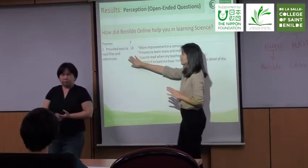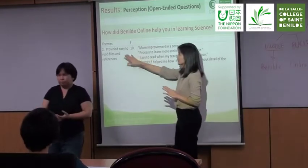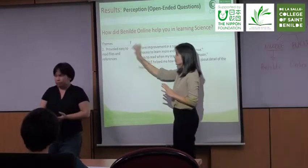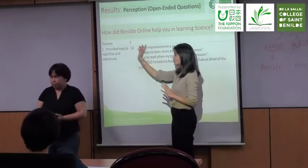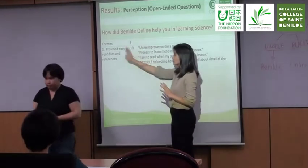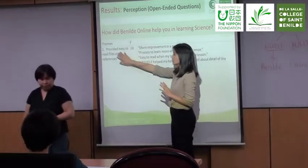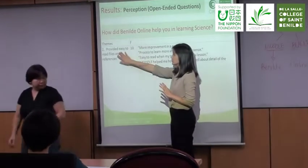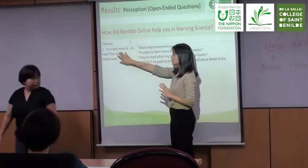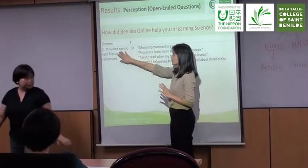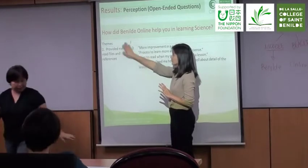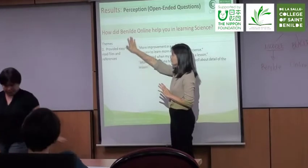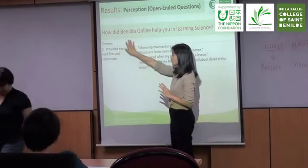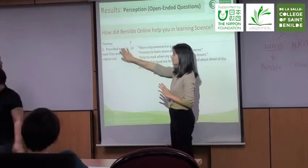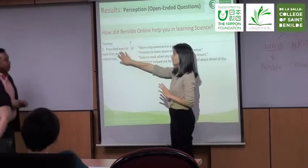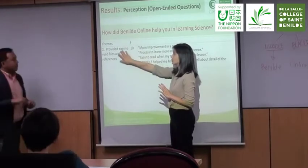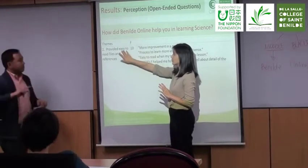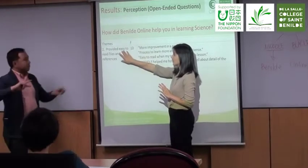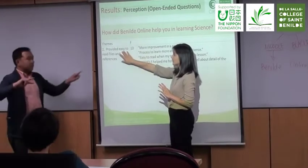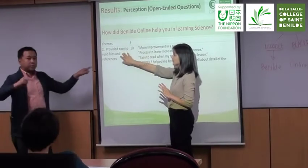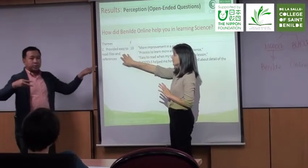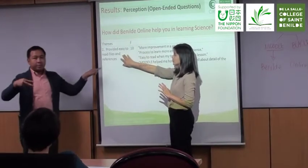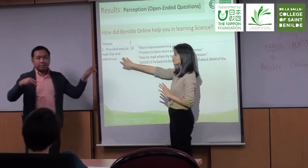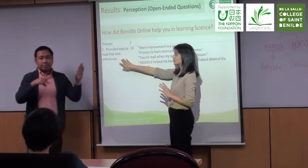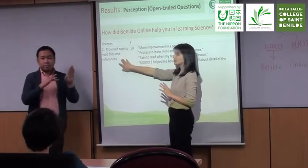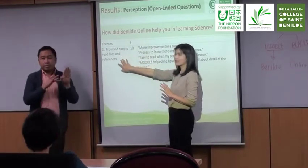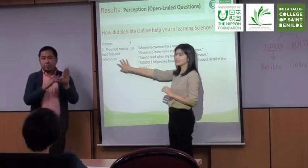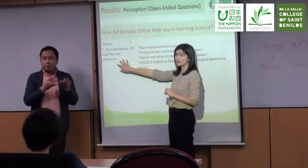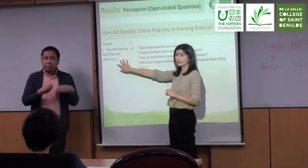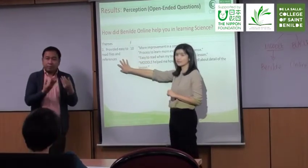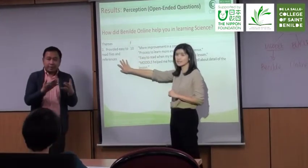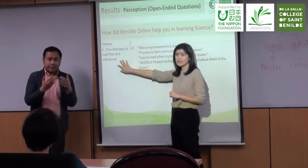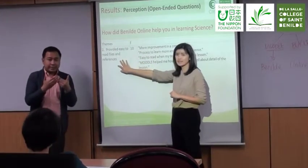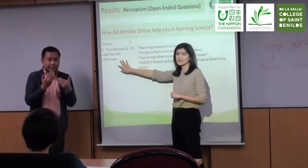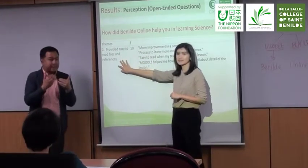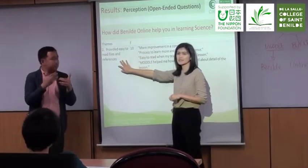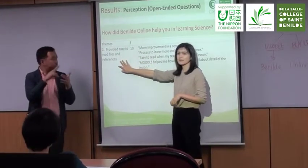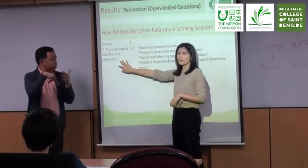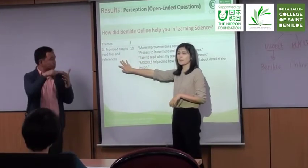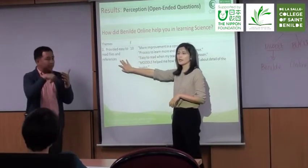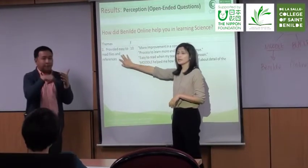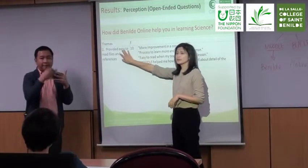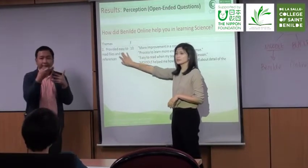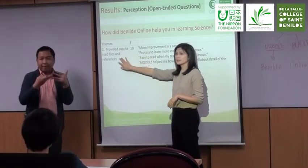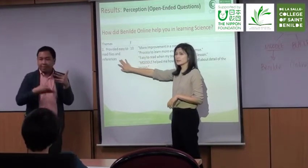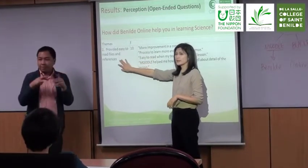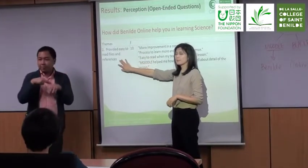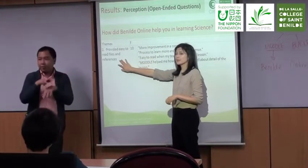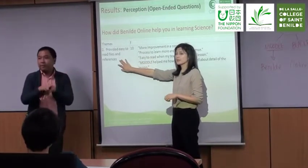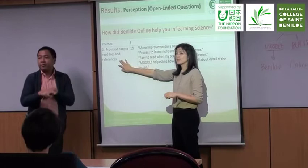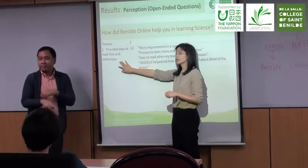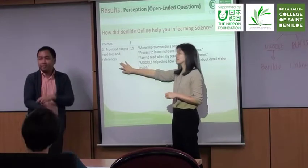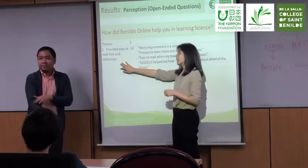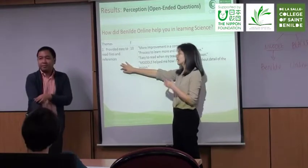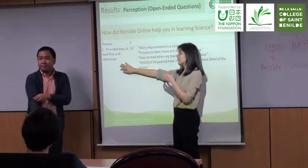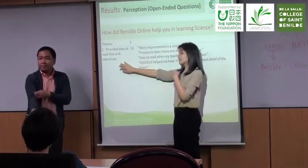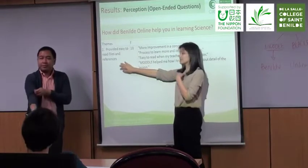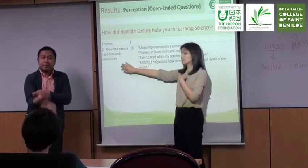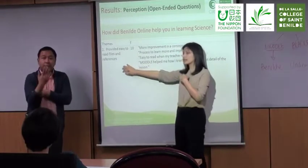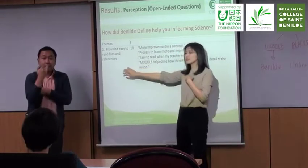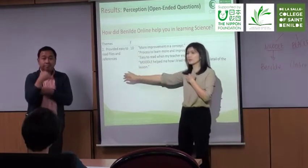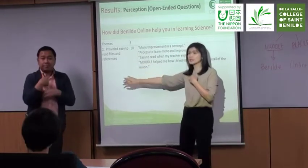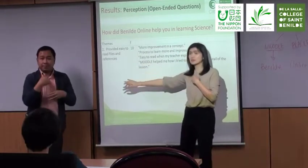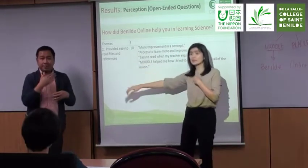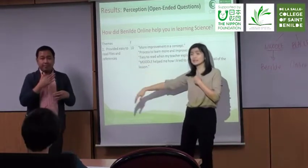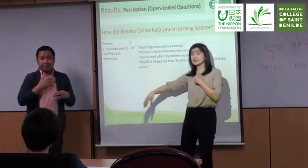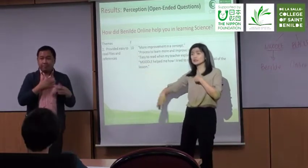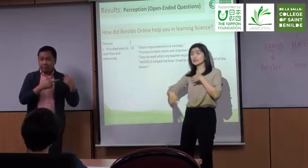it provided the MOODLE, the Binilk Online provided easy-to-read files and references. Okay. Because I think it